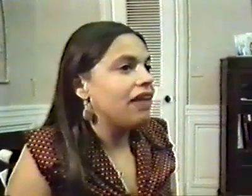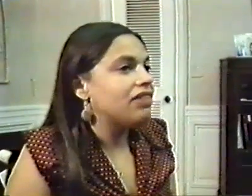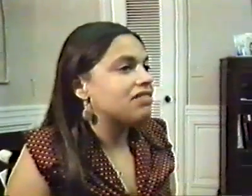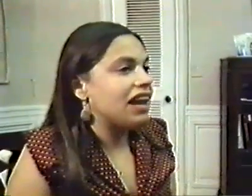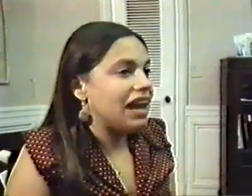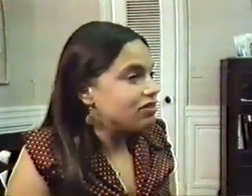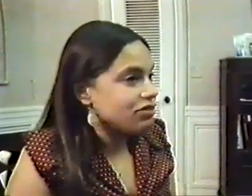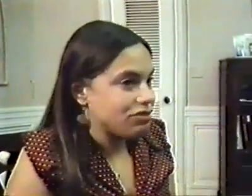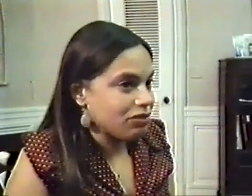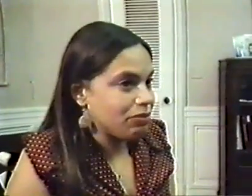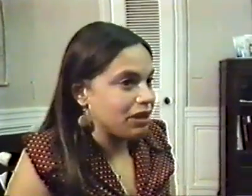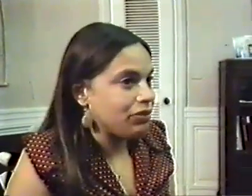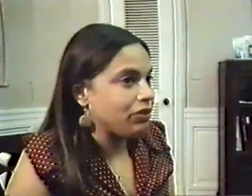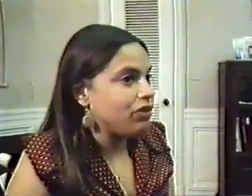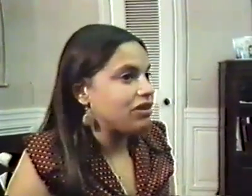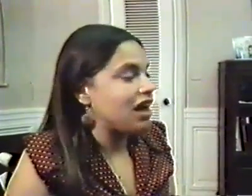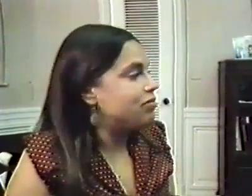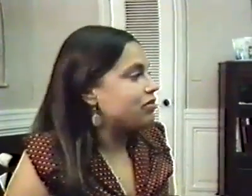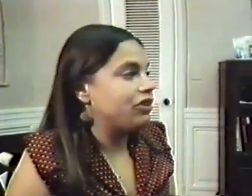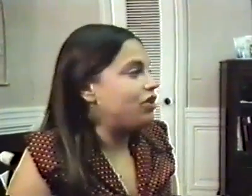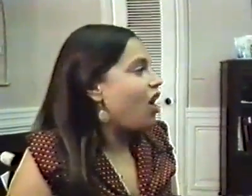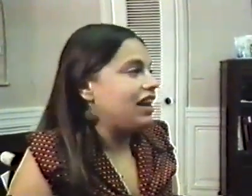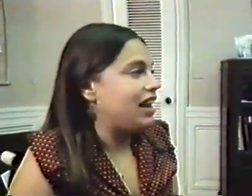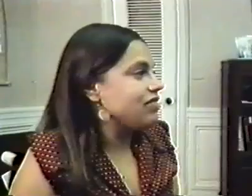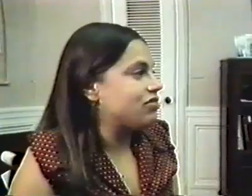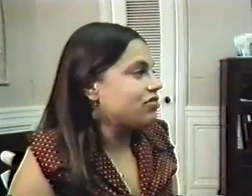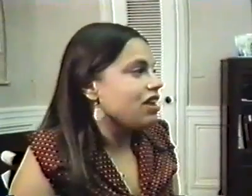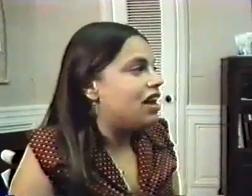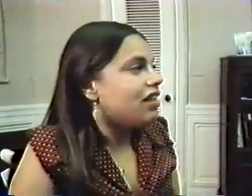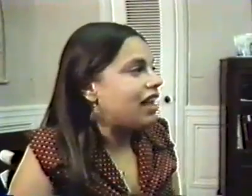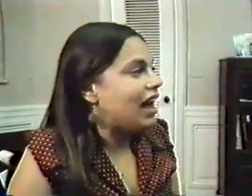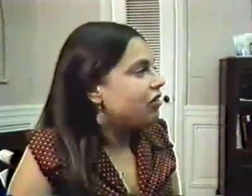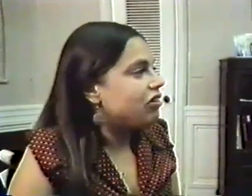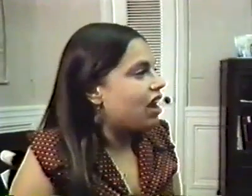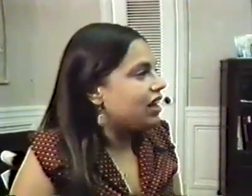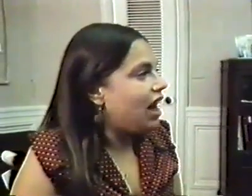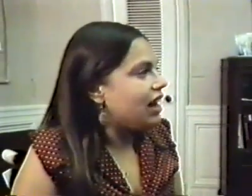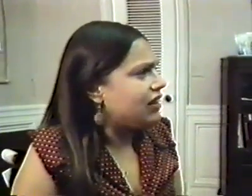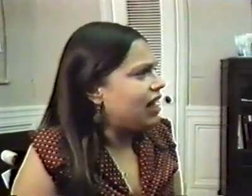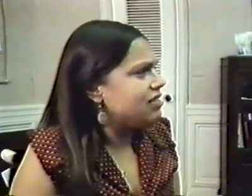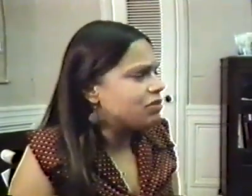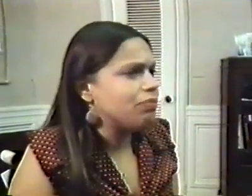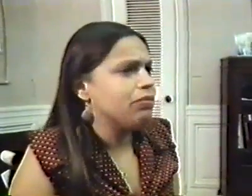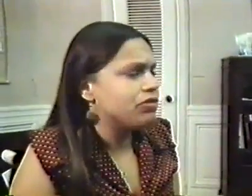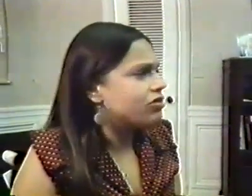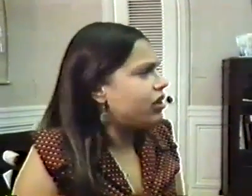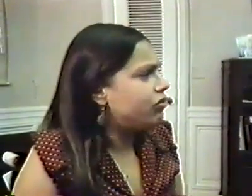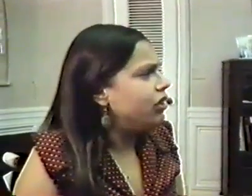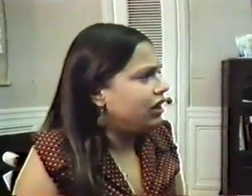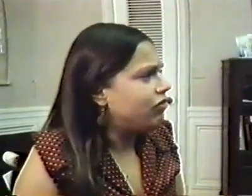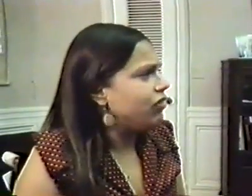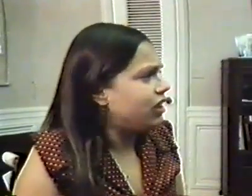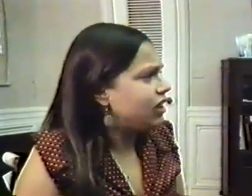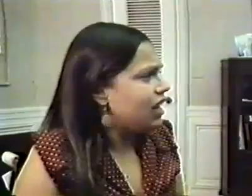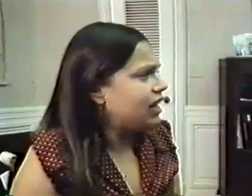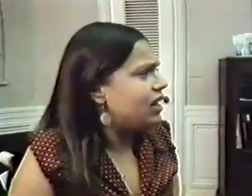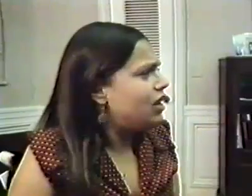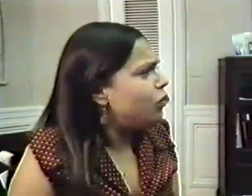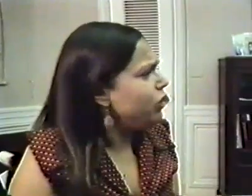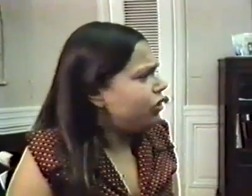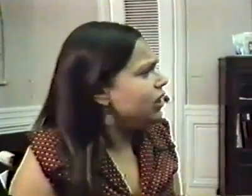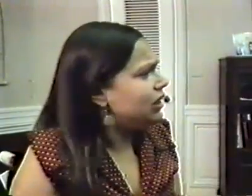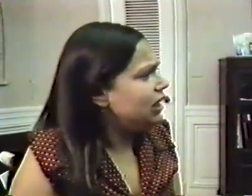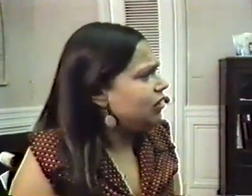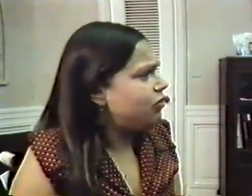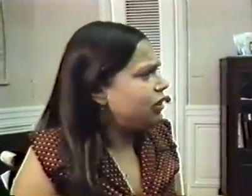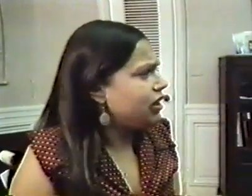room and got these answers from people or these absolutely non-answers, the angrier I got, and that's when people started really feeling like